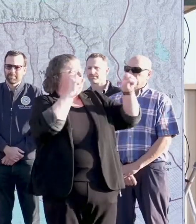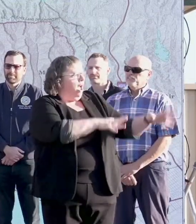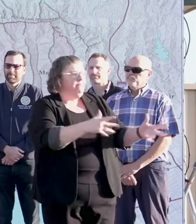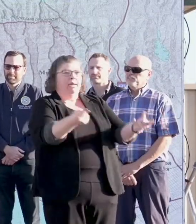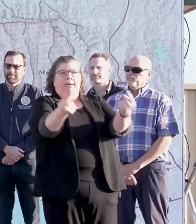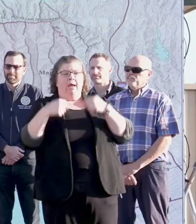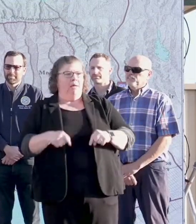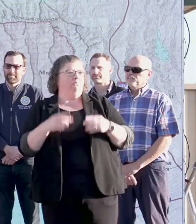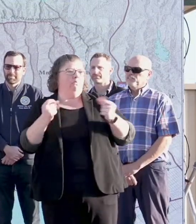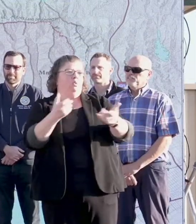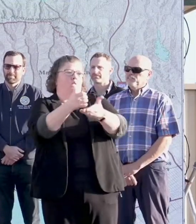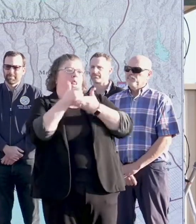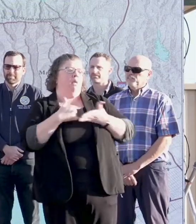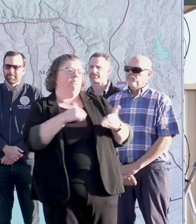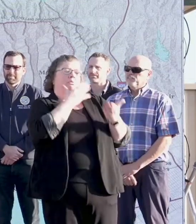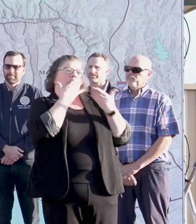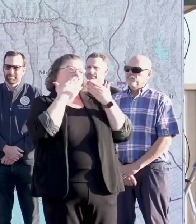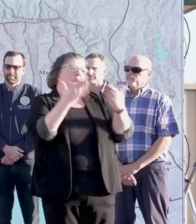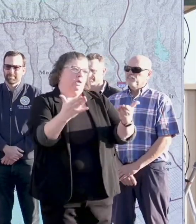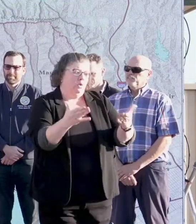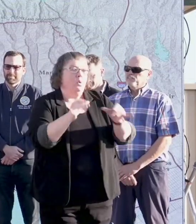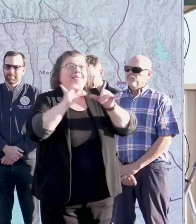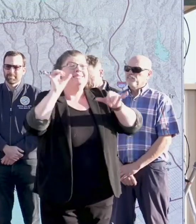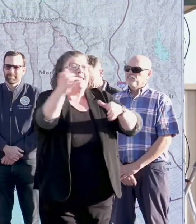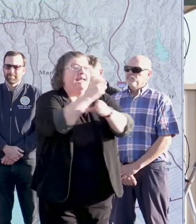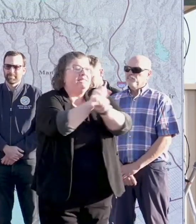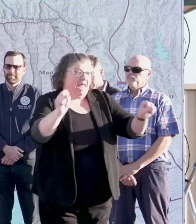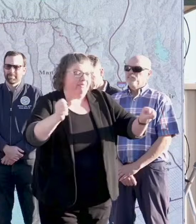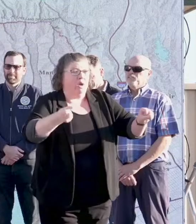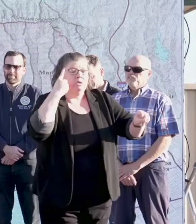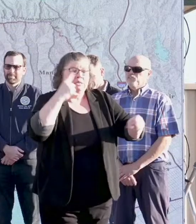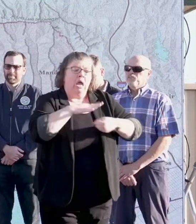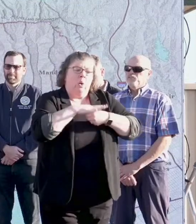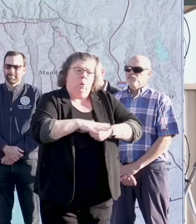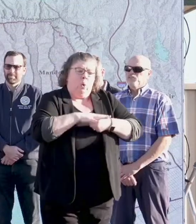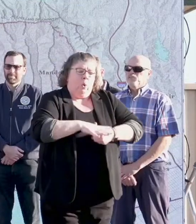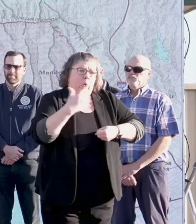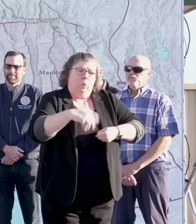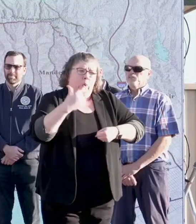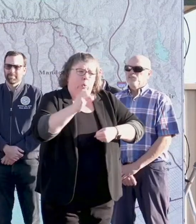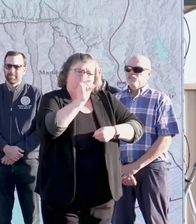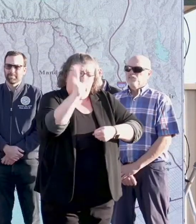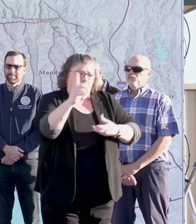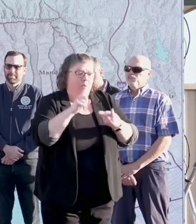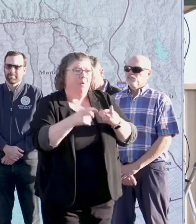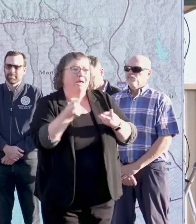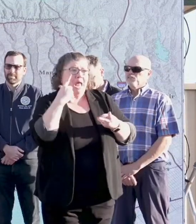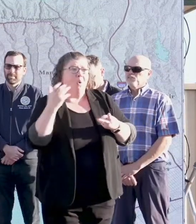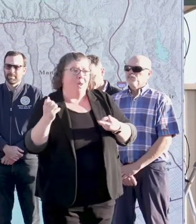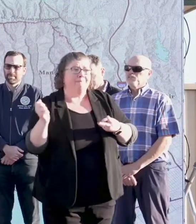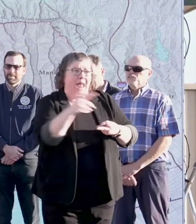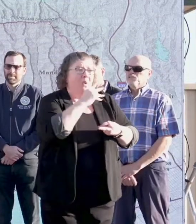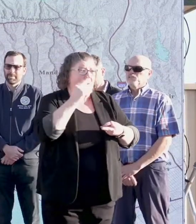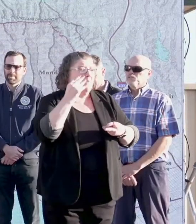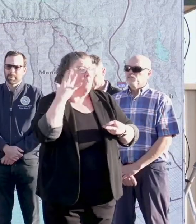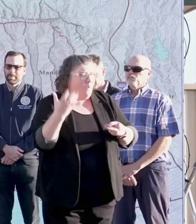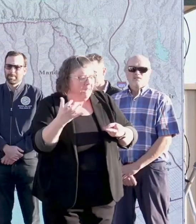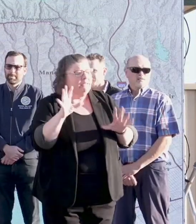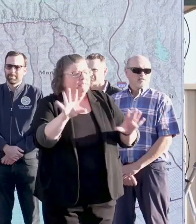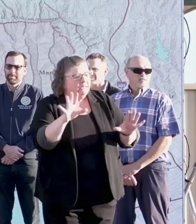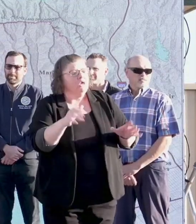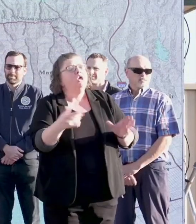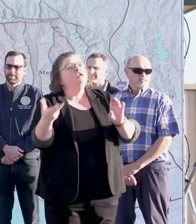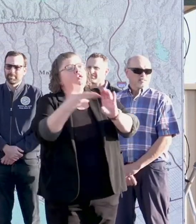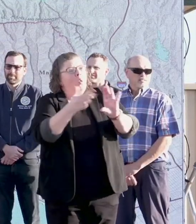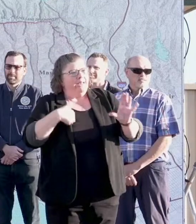So again, stay safe. We understand that this is a tense moment. We understand folks want to go home, but join us at 7 p.m. tonight